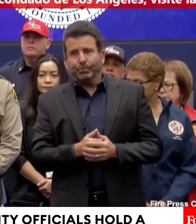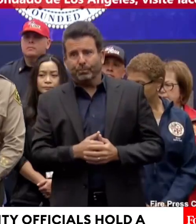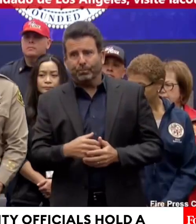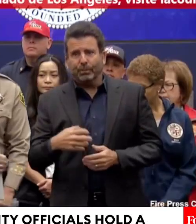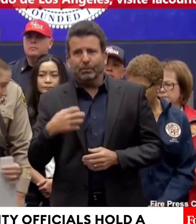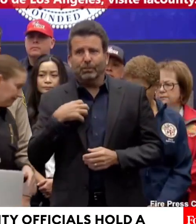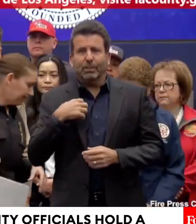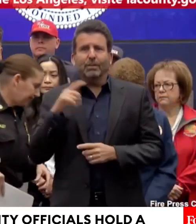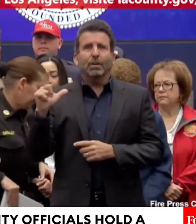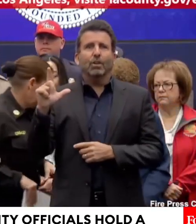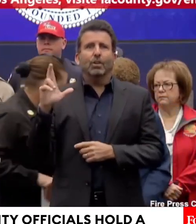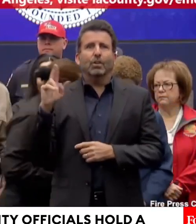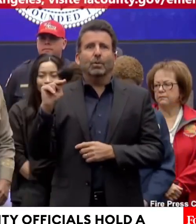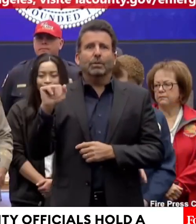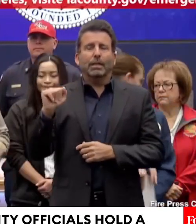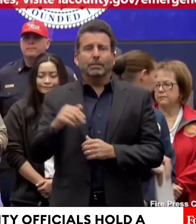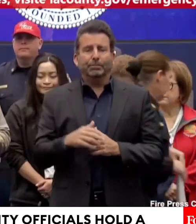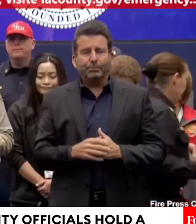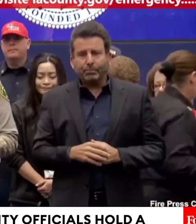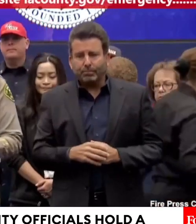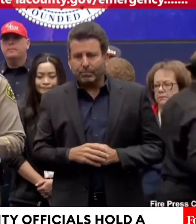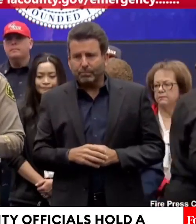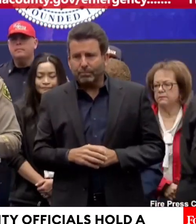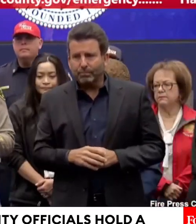No, thank you.